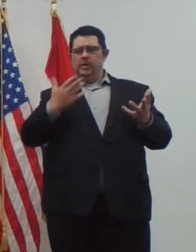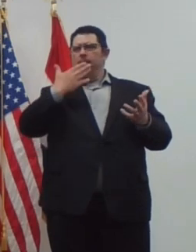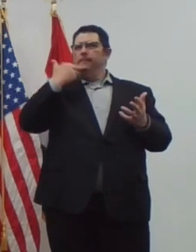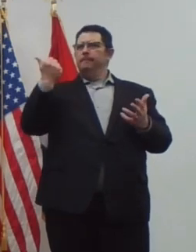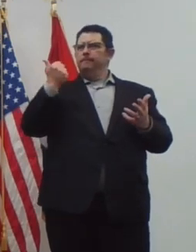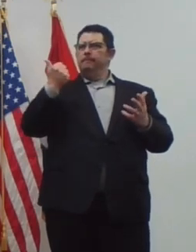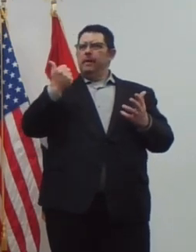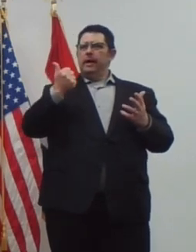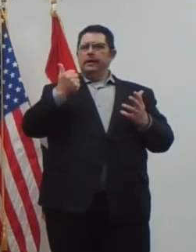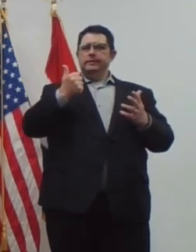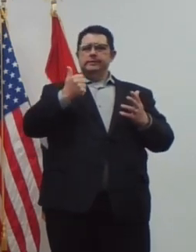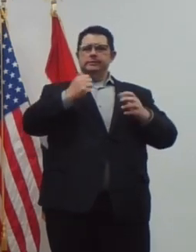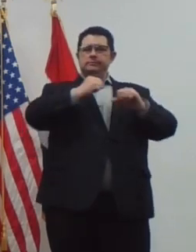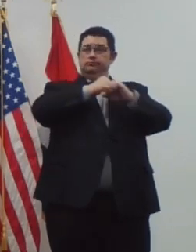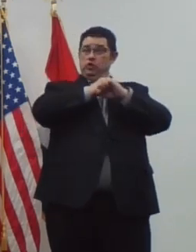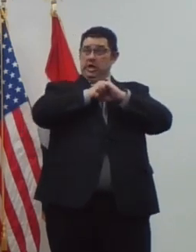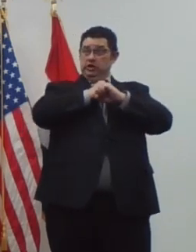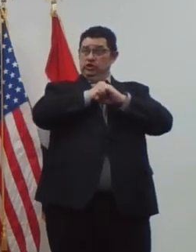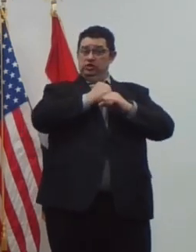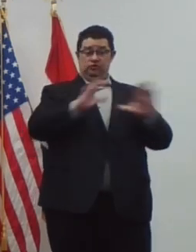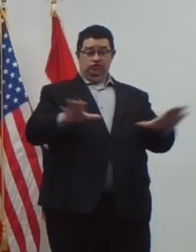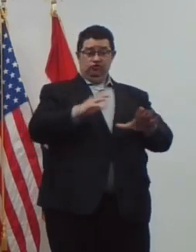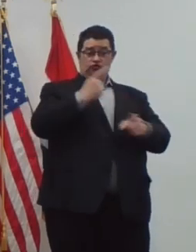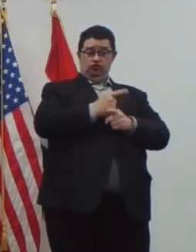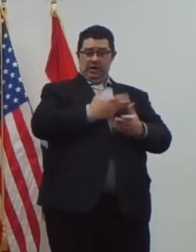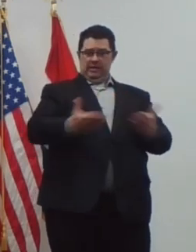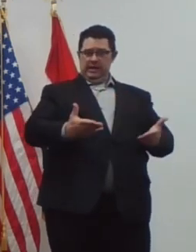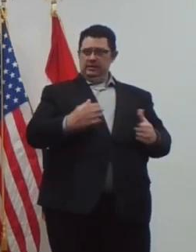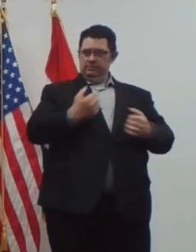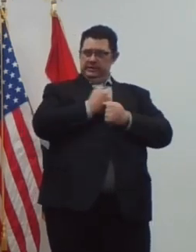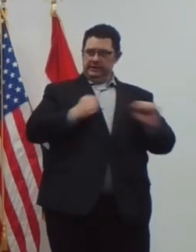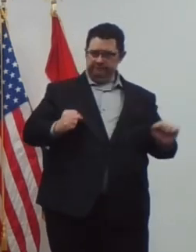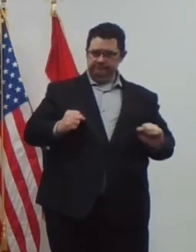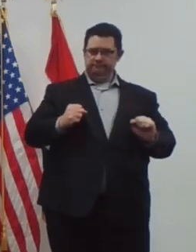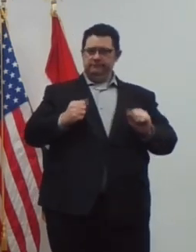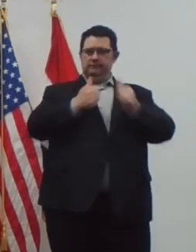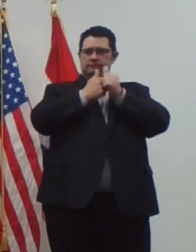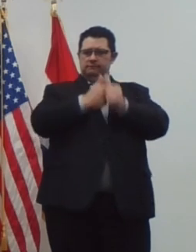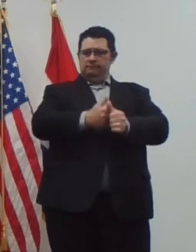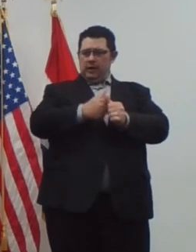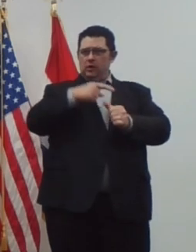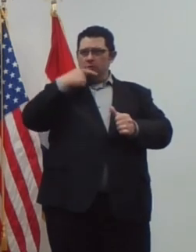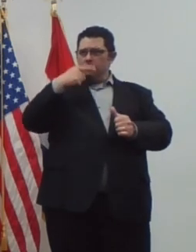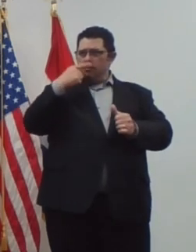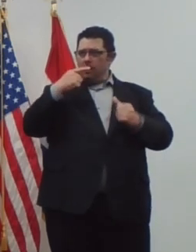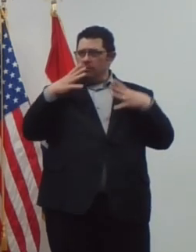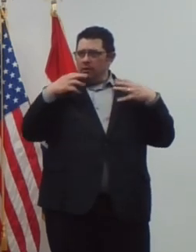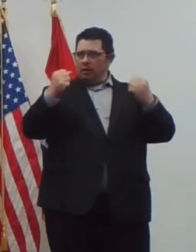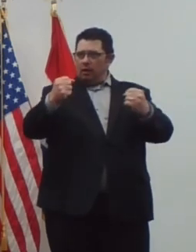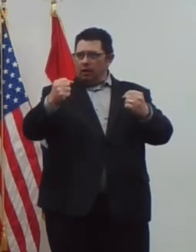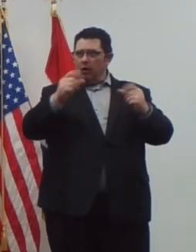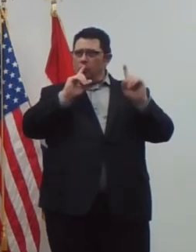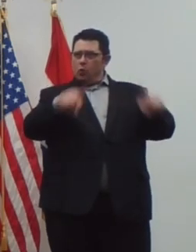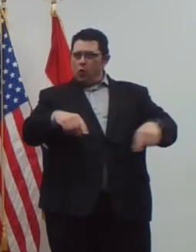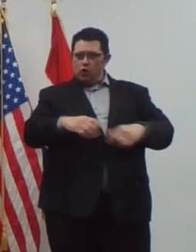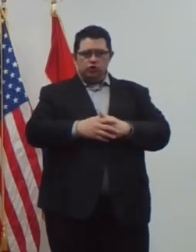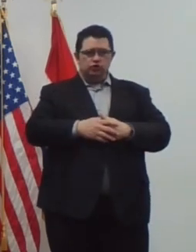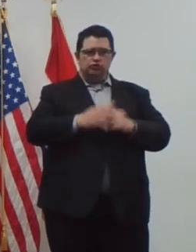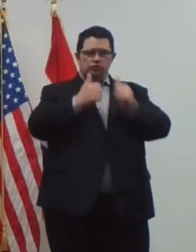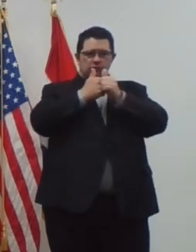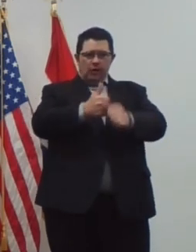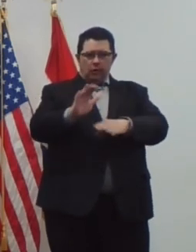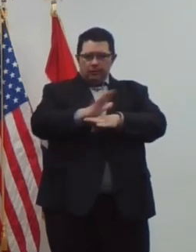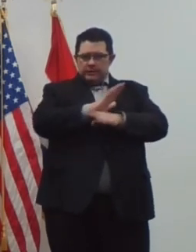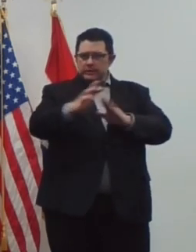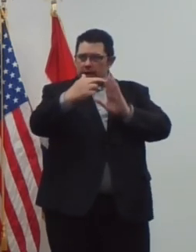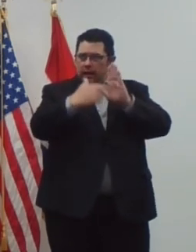liability protection is to just do the right thing, be safe, follow our public health orders, practice social distancing, follow our business